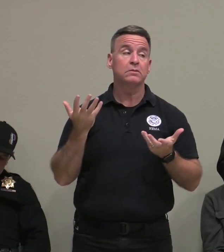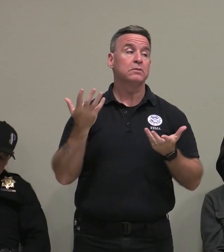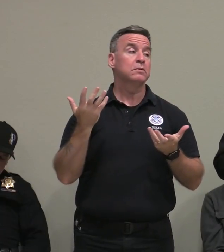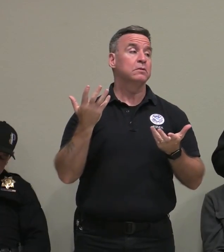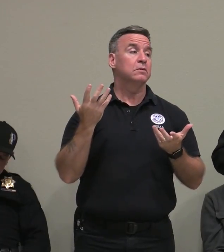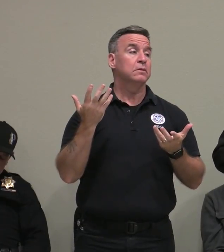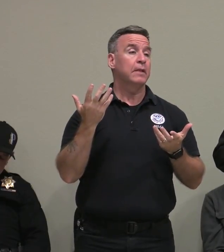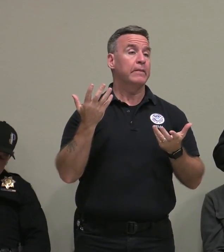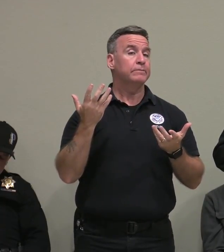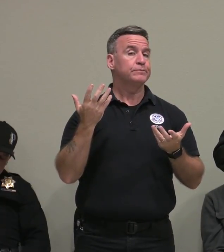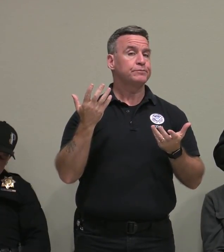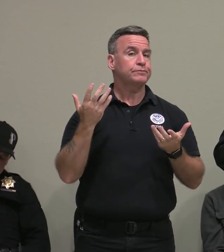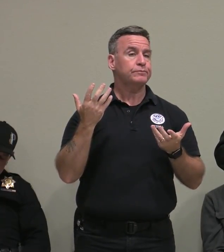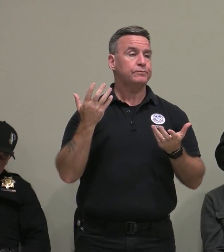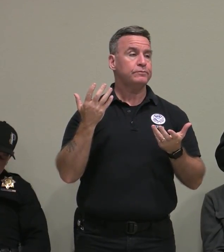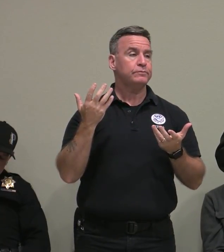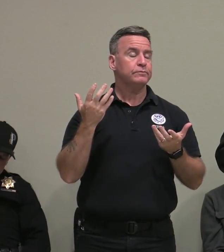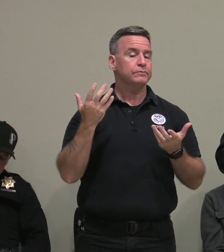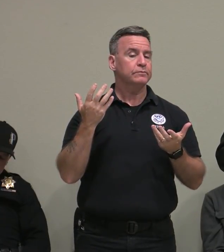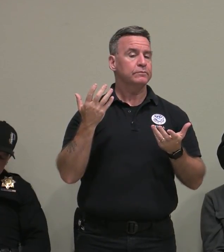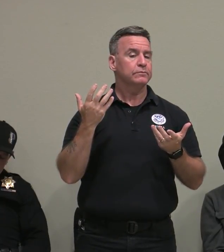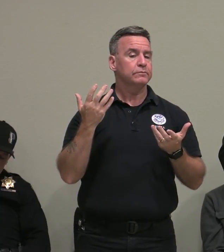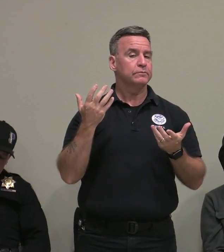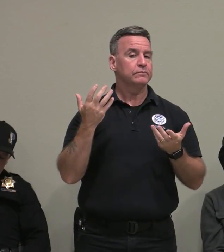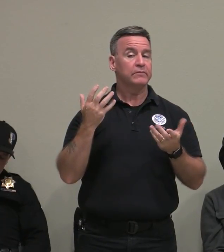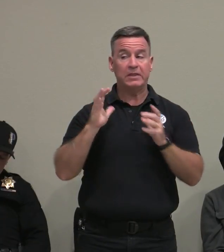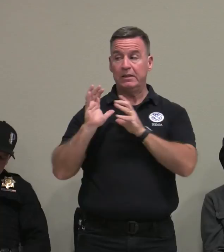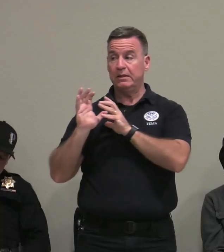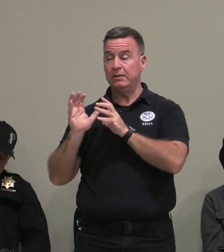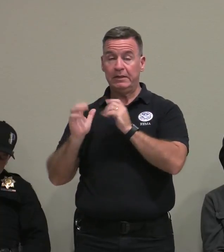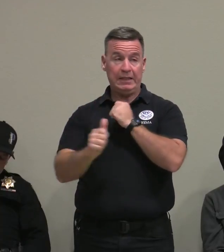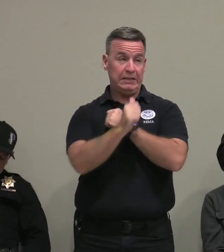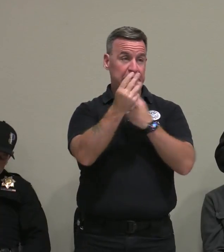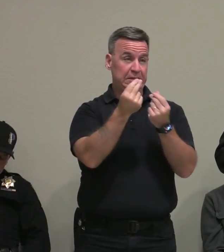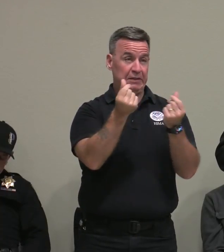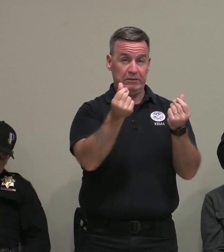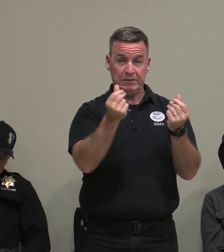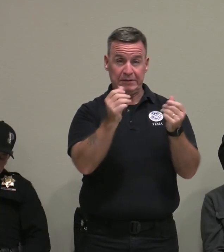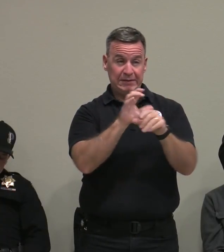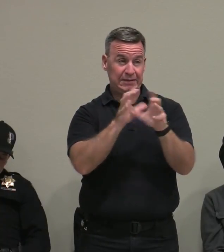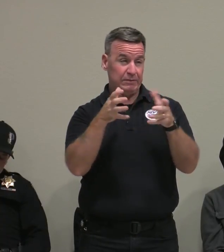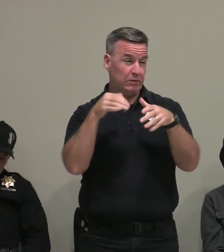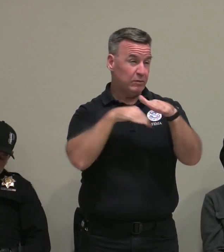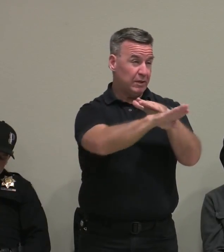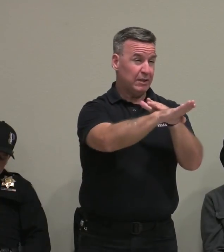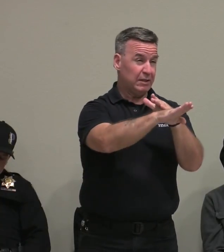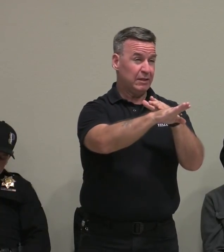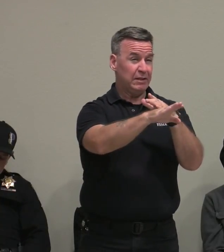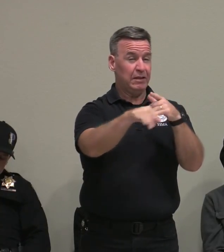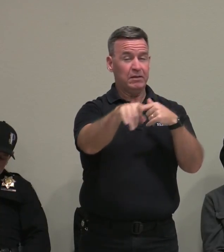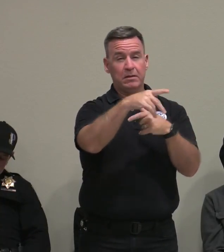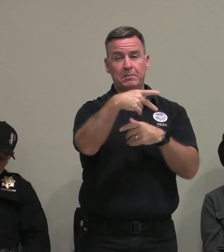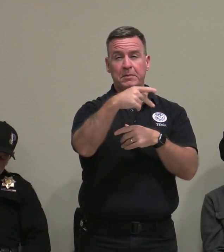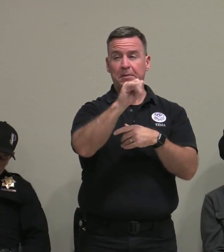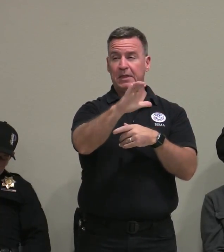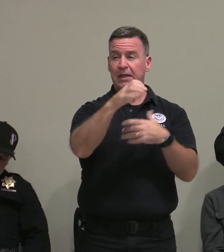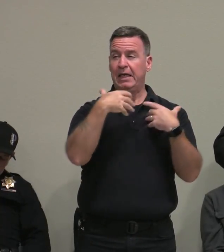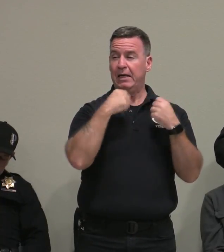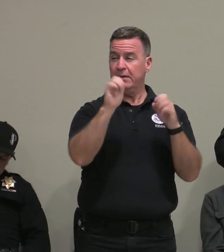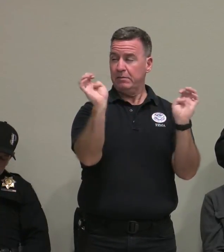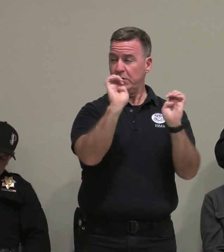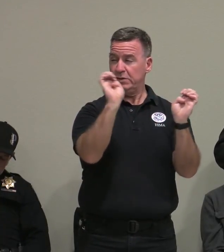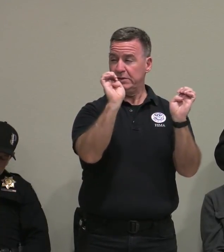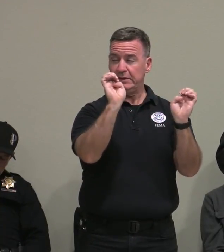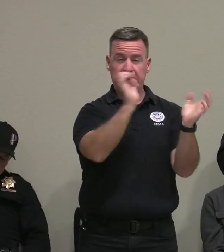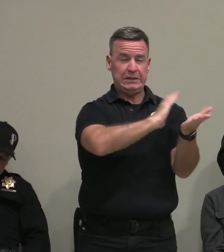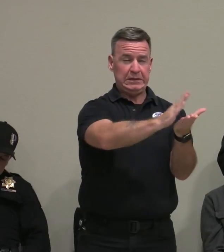the teams that go in, the hazmat teams that go in, go in under a public health emergency. They